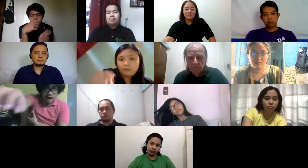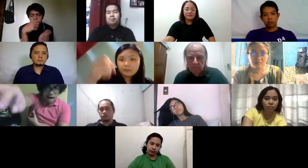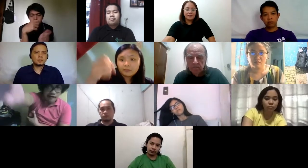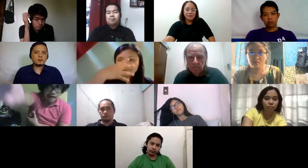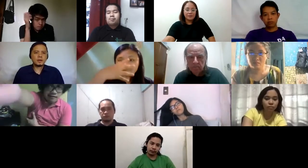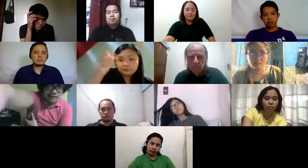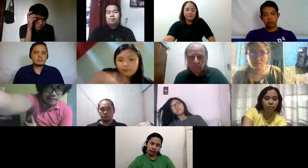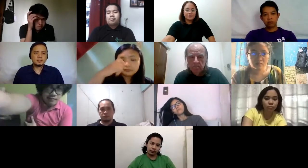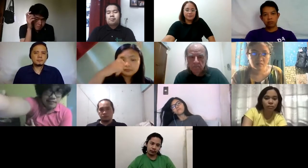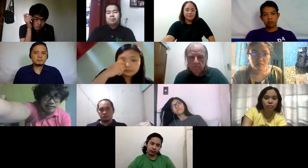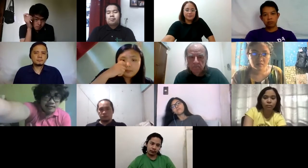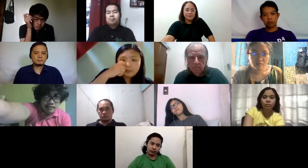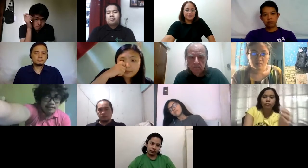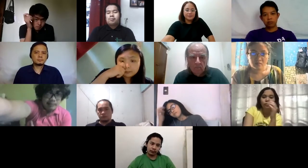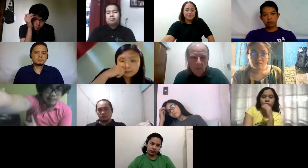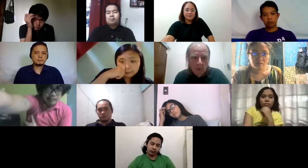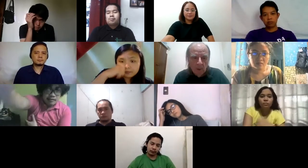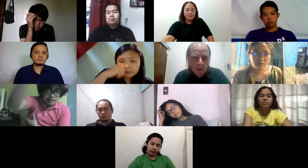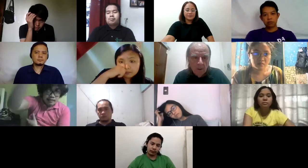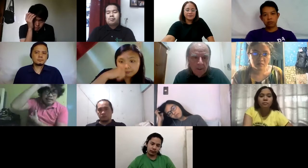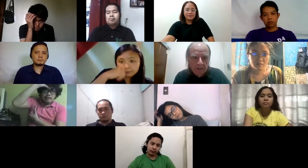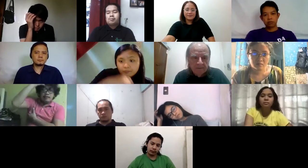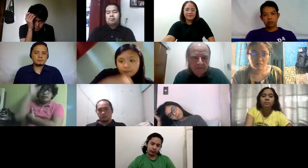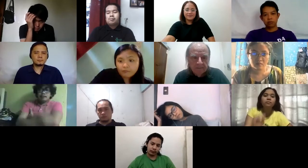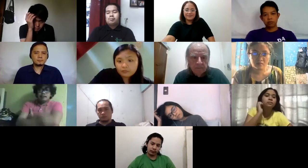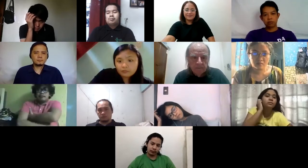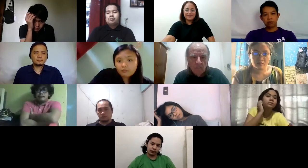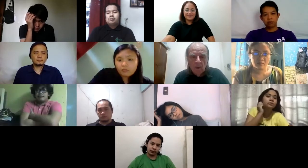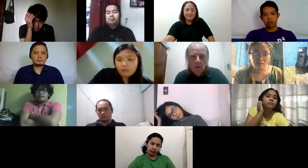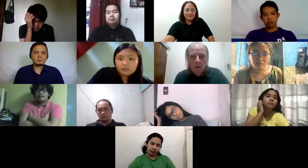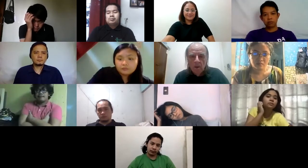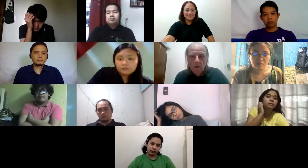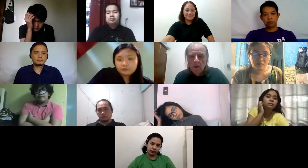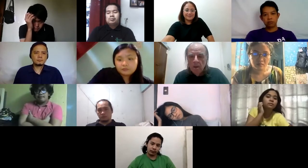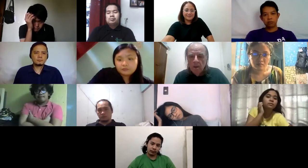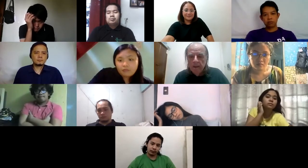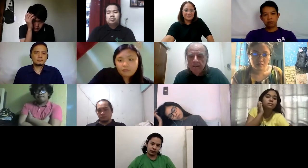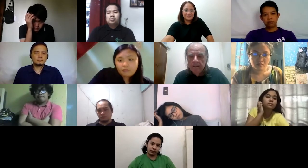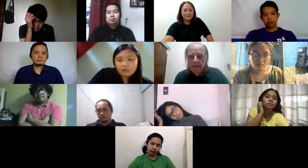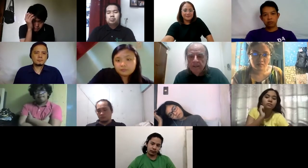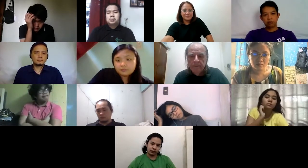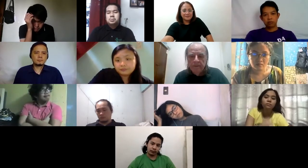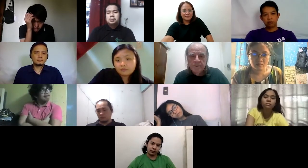Go ahead, sir. okay. All right, now you see this